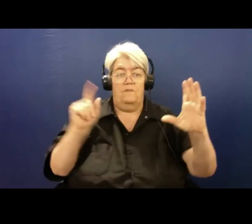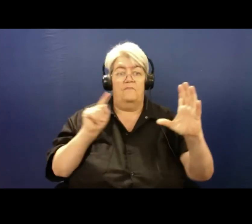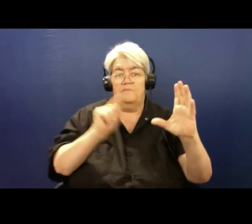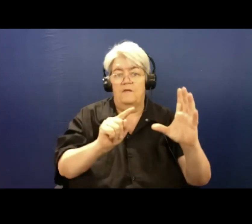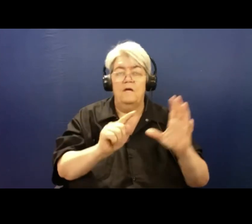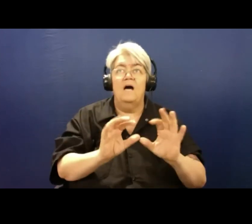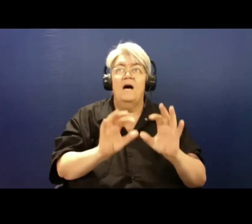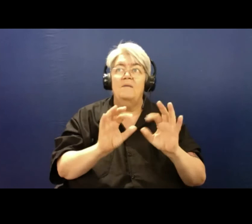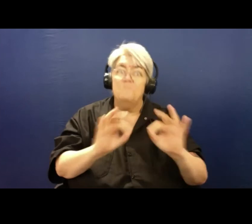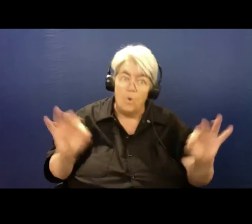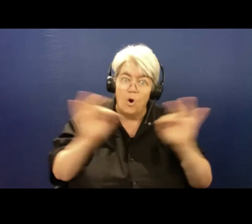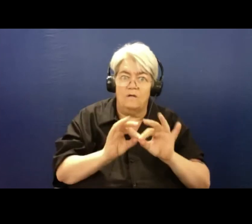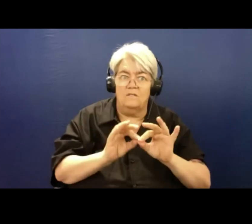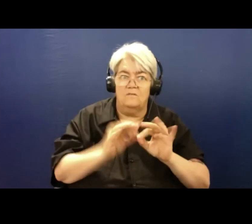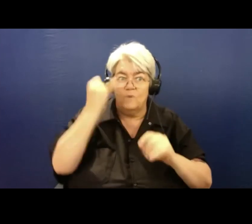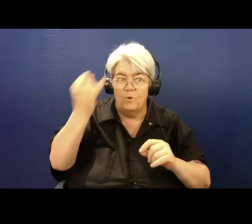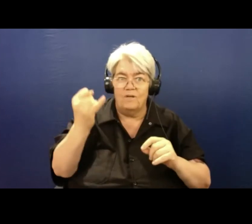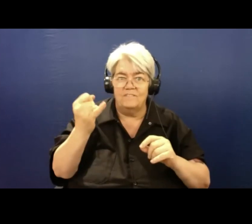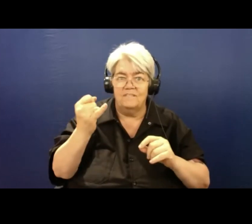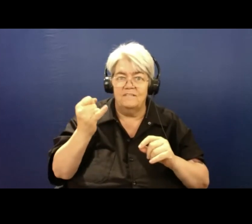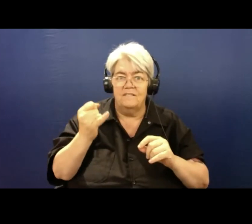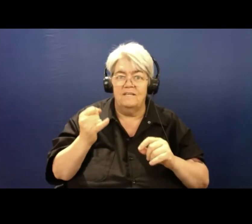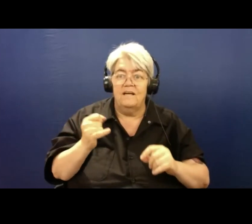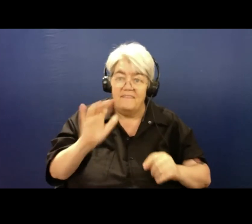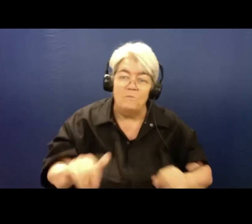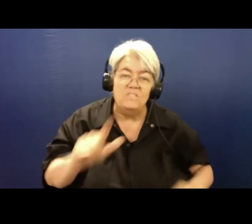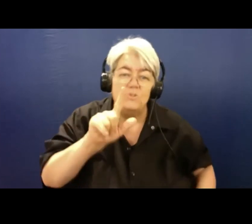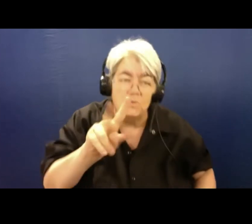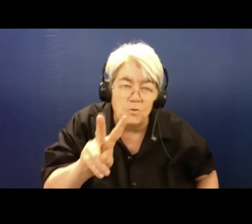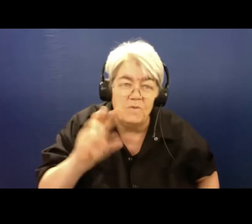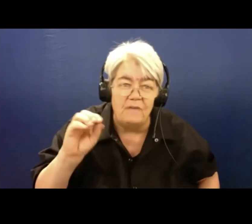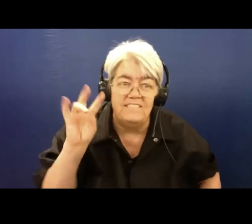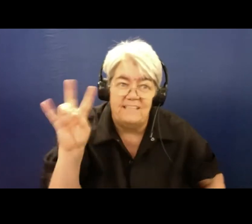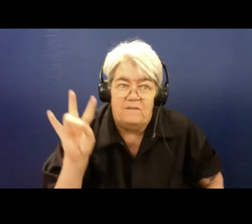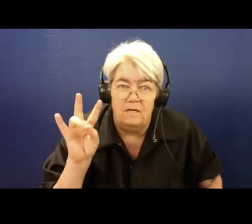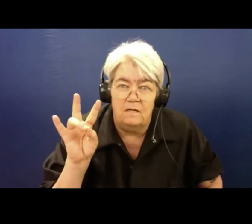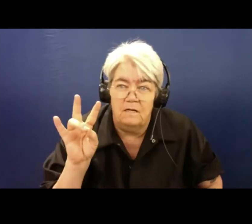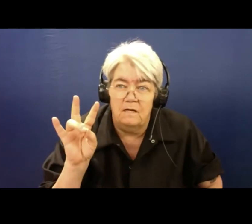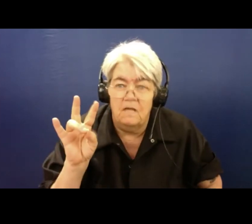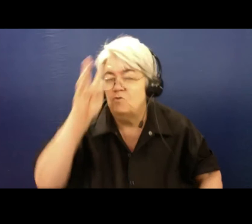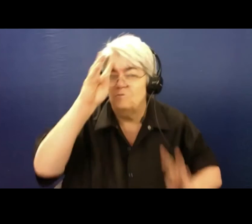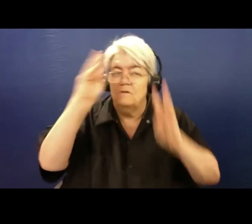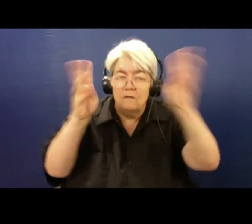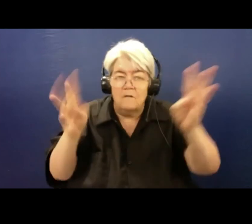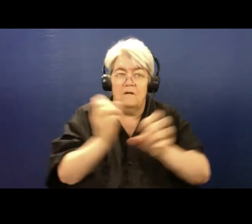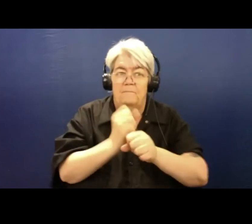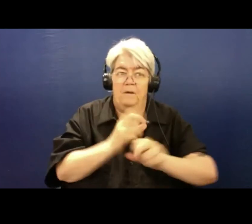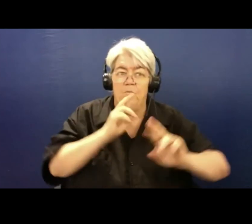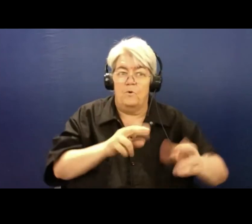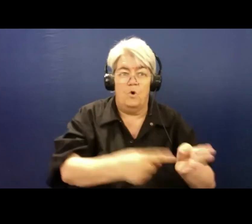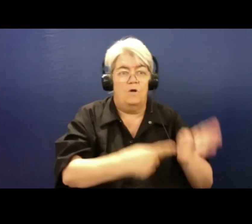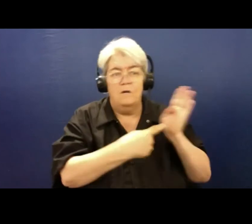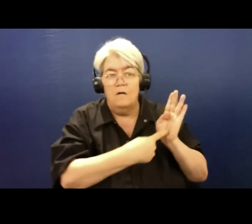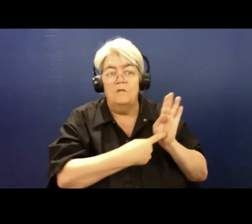important report in 2007, right? To sort of make sure that this would never happen